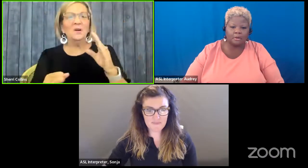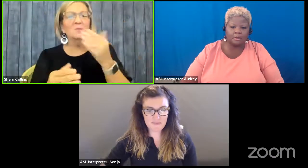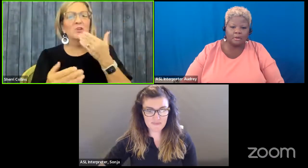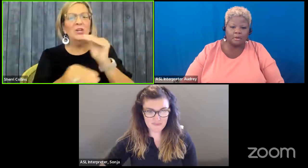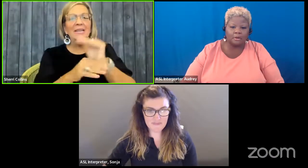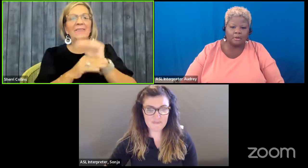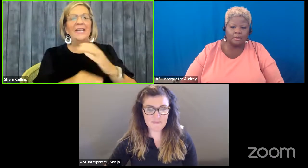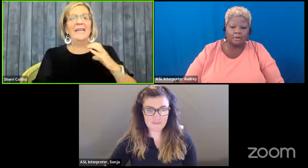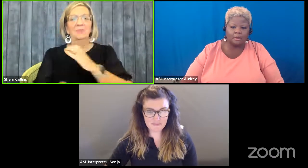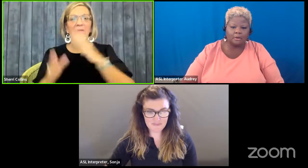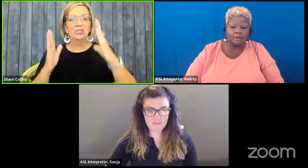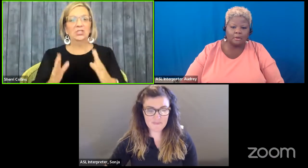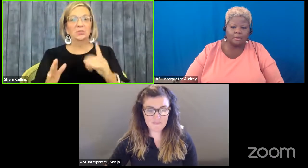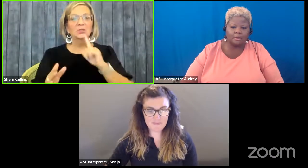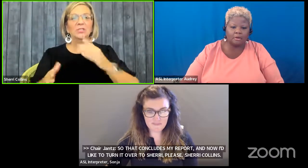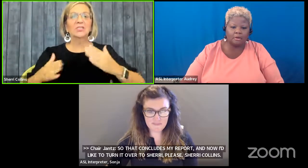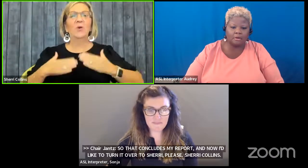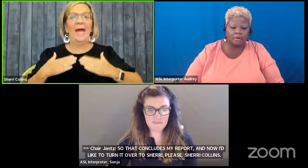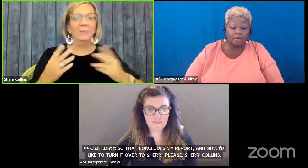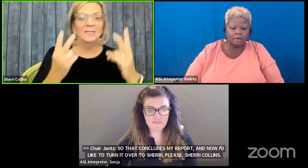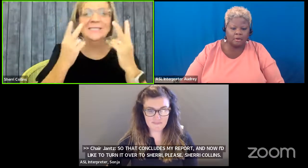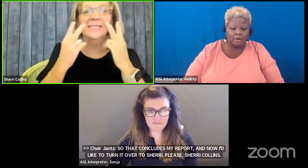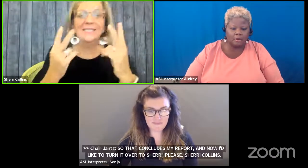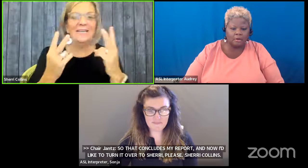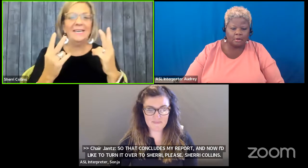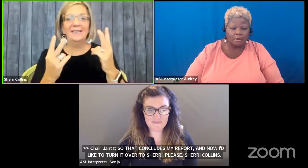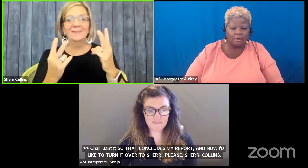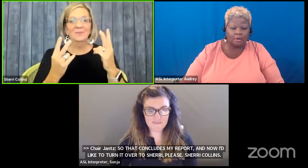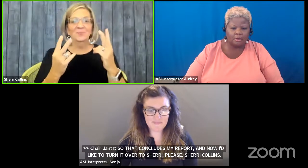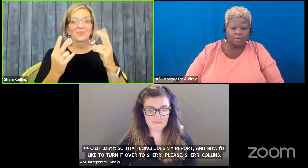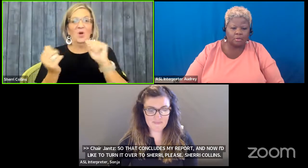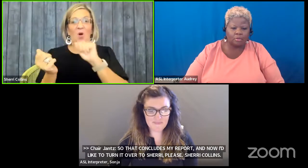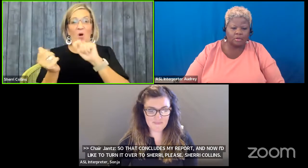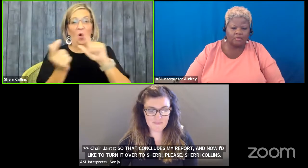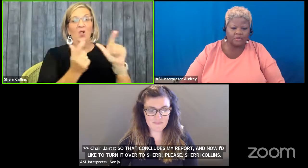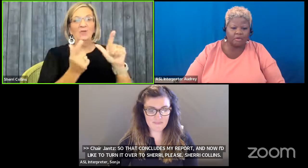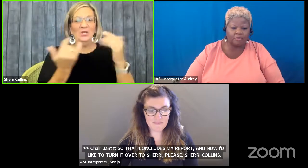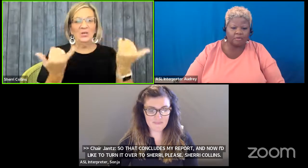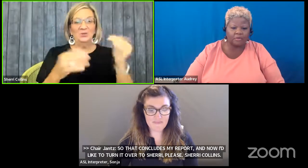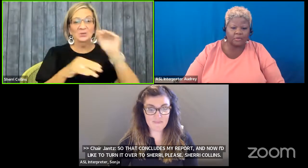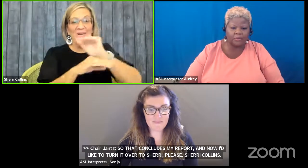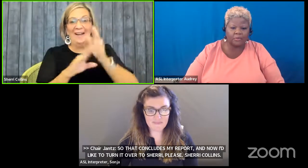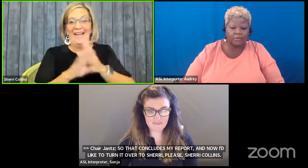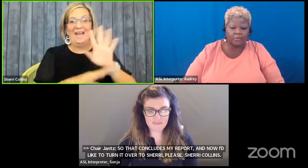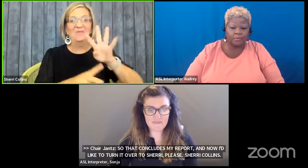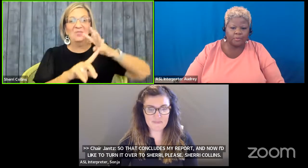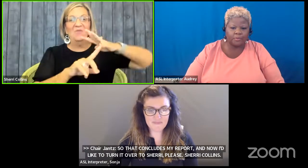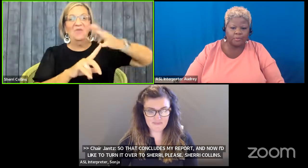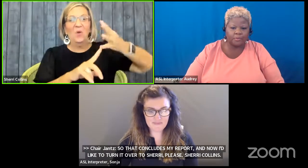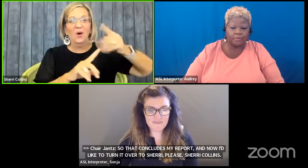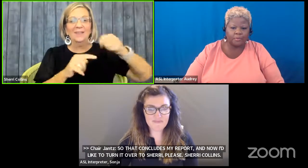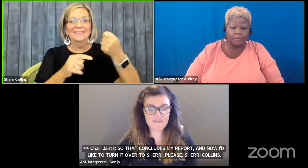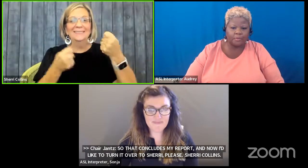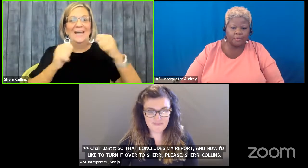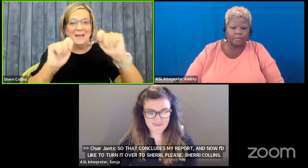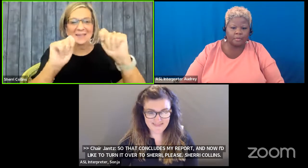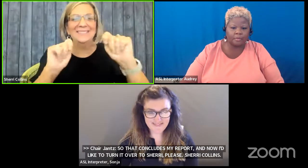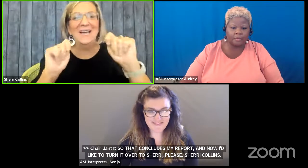Hello, good evening, Commissioner. I'm just so happy to see all of you here tonight after the